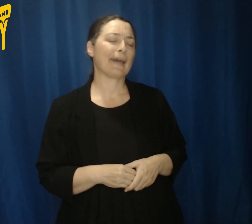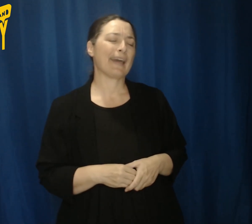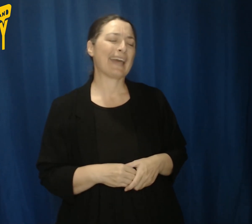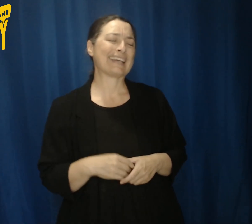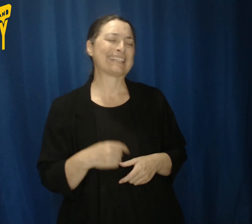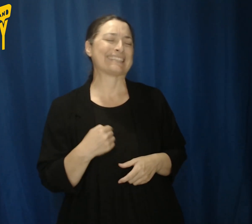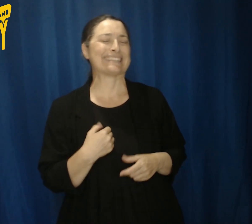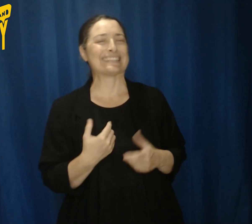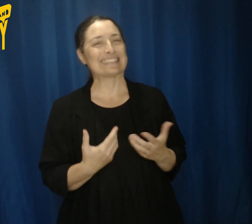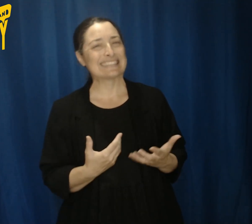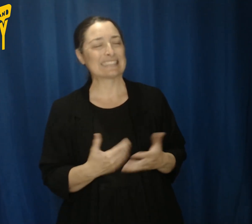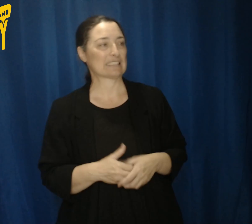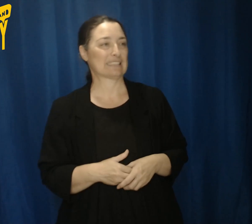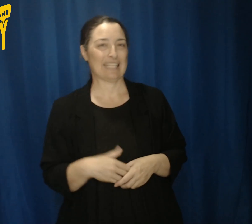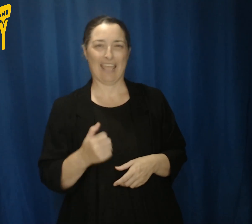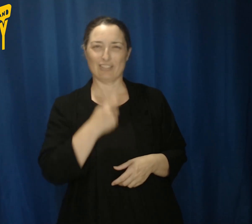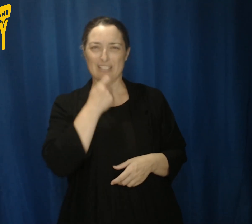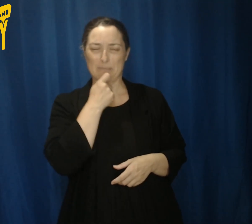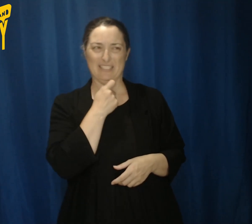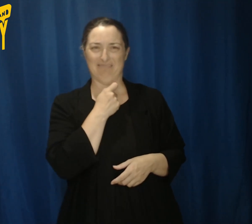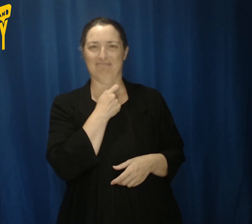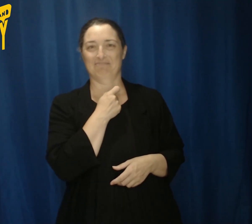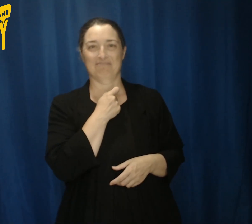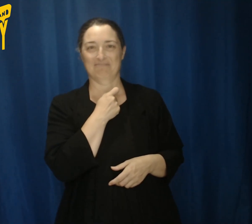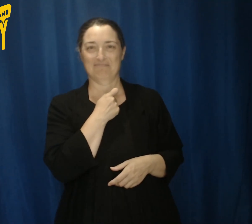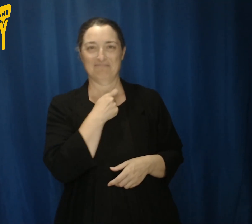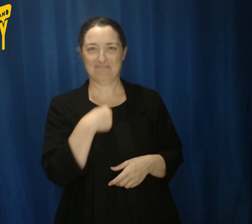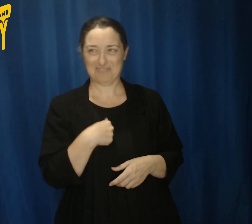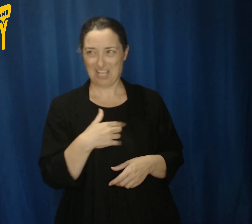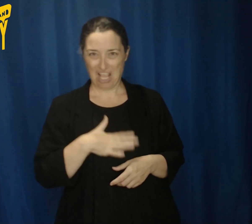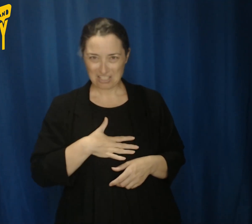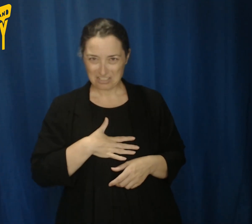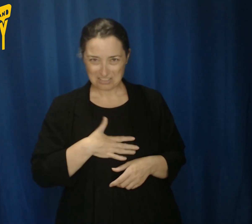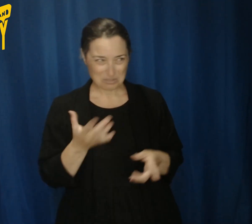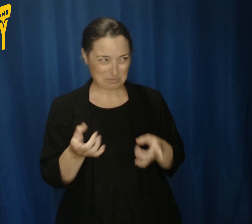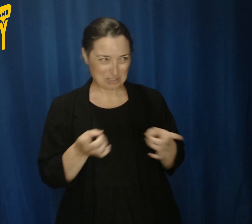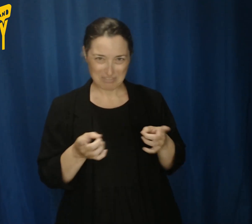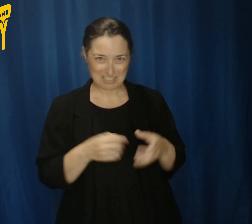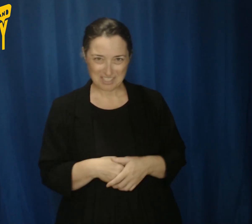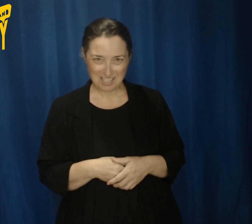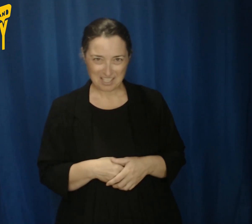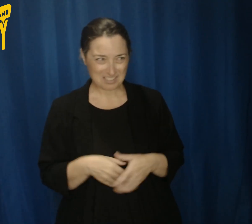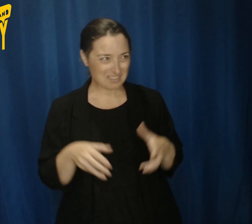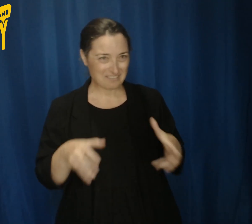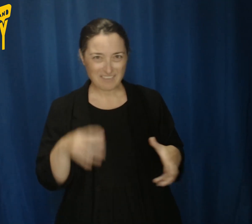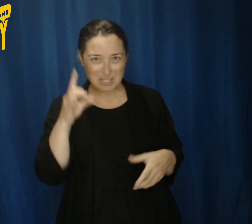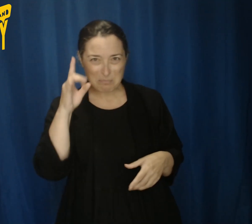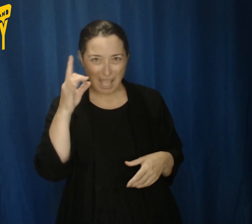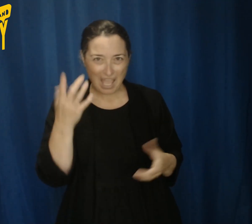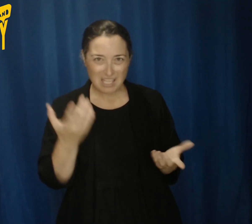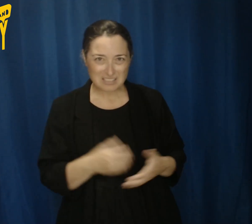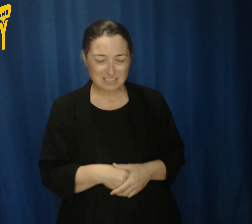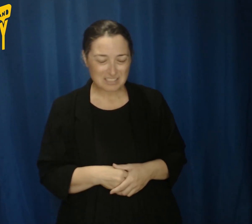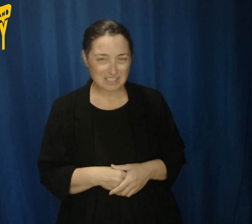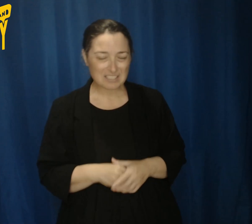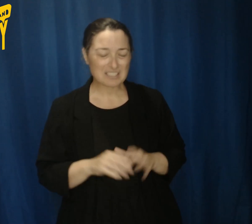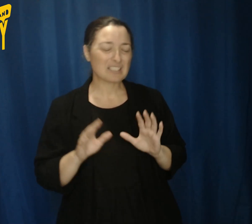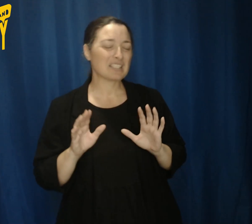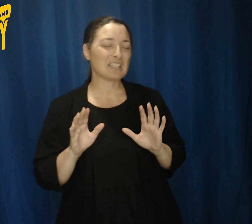having a reality check, and I think I fucking don't want to be the fucking director. Are you fucking mad? So I get onto Arts House. I get onto